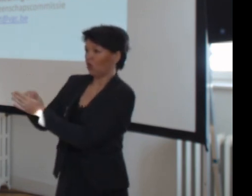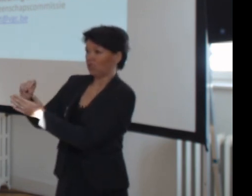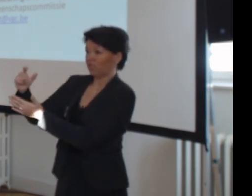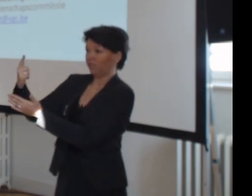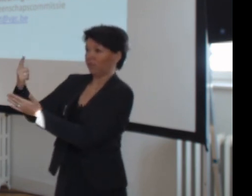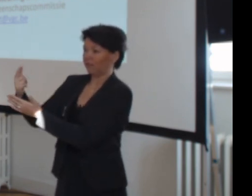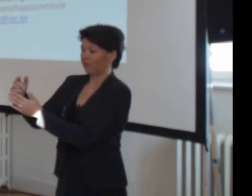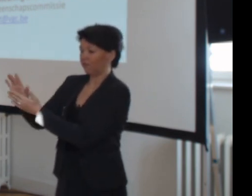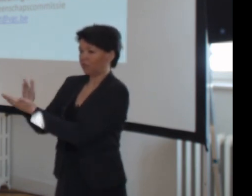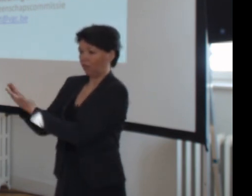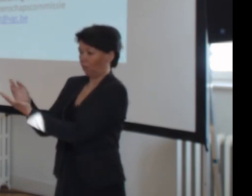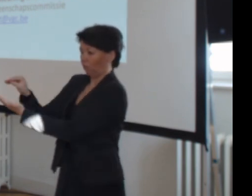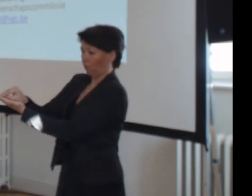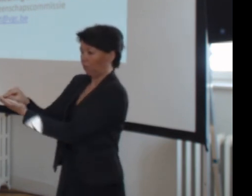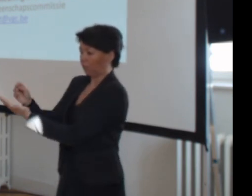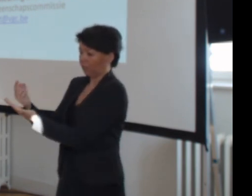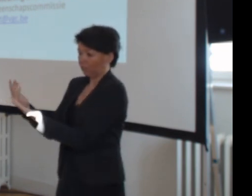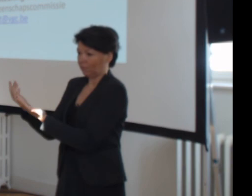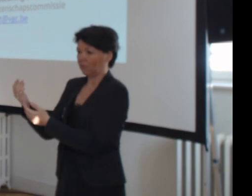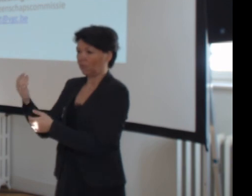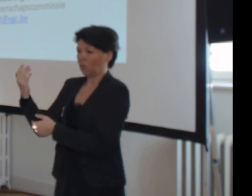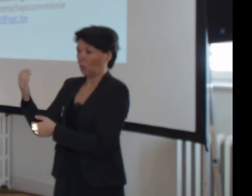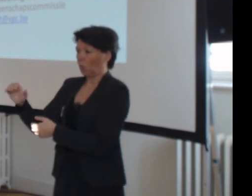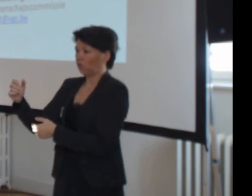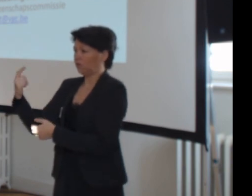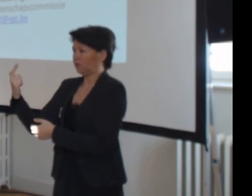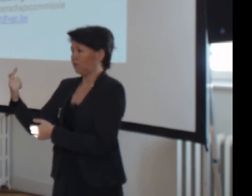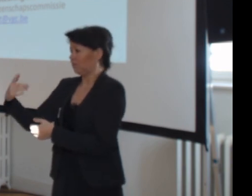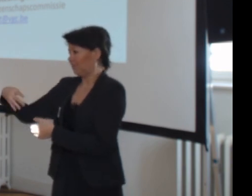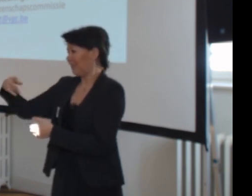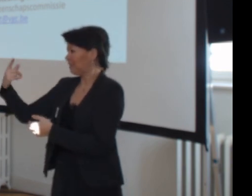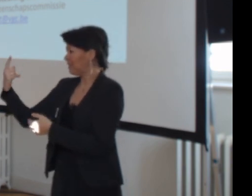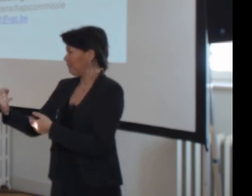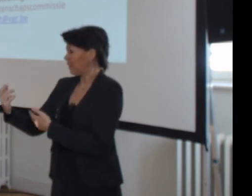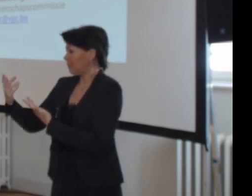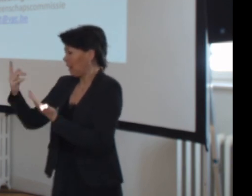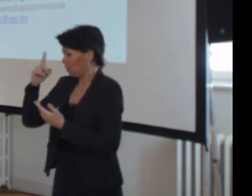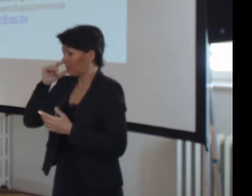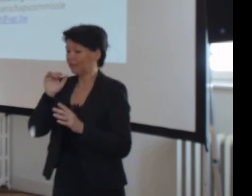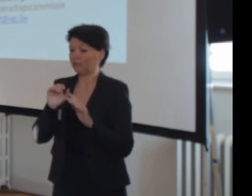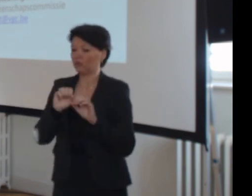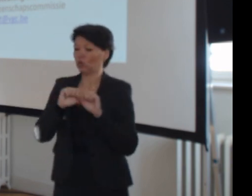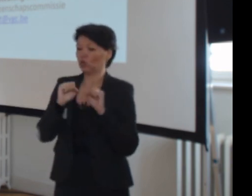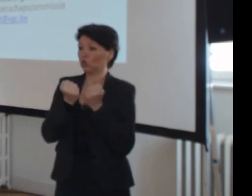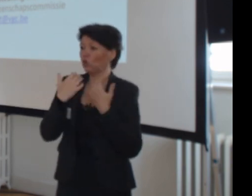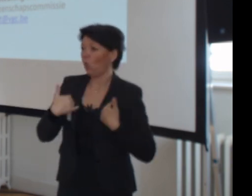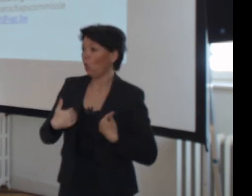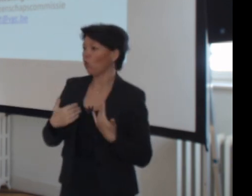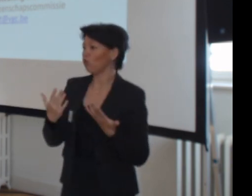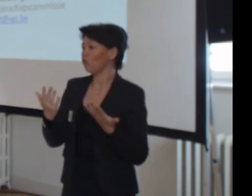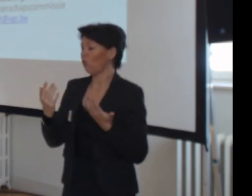2017 report. I just don't know how sociologists and other researchers here in Brussels come to this